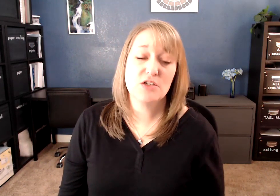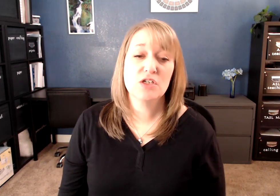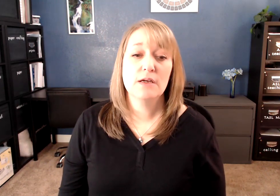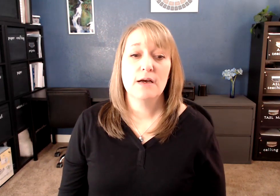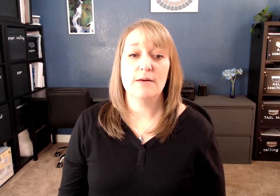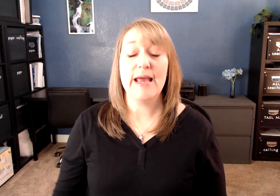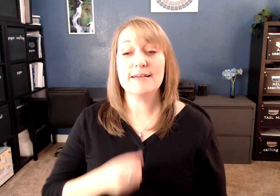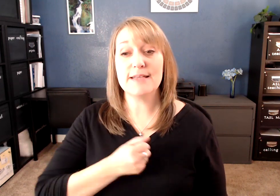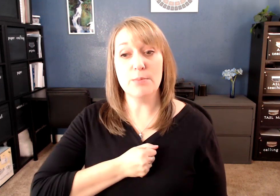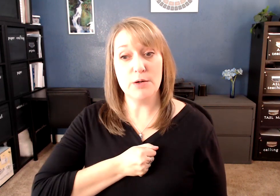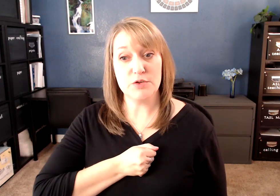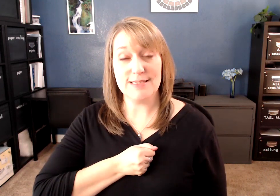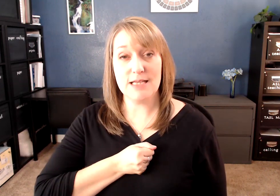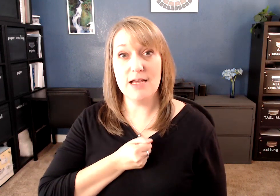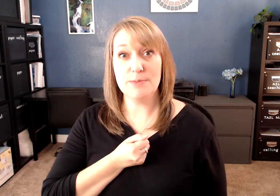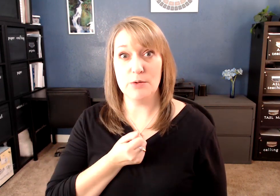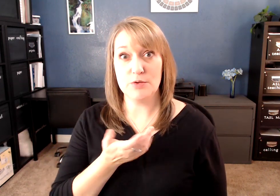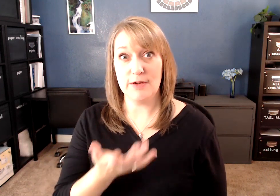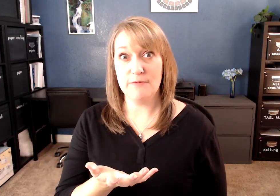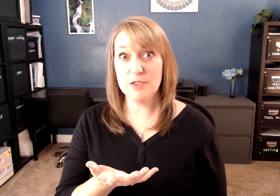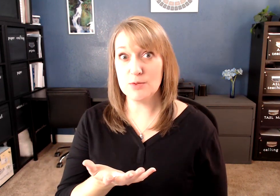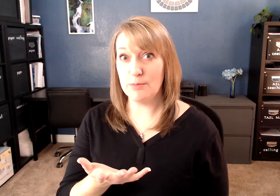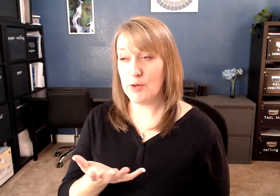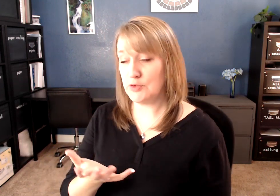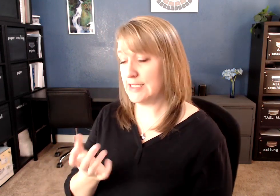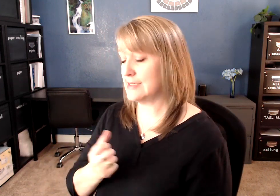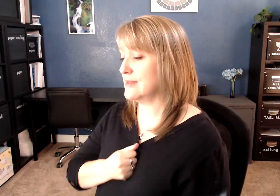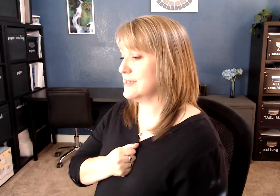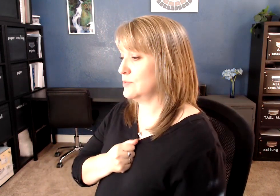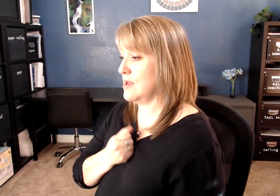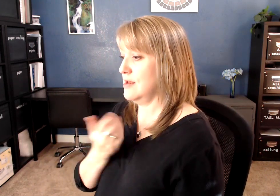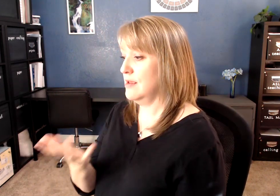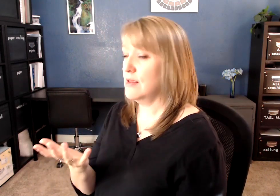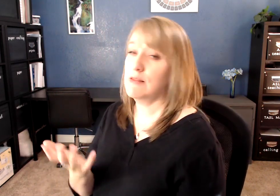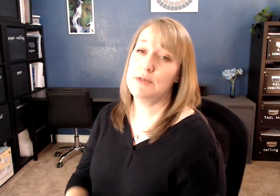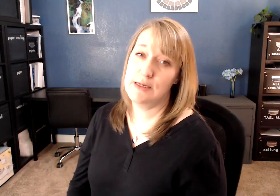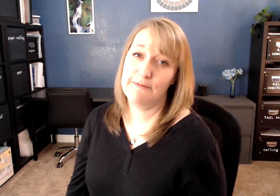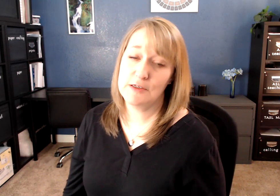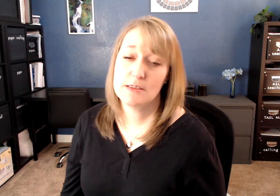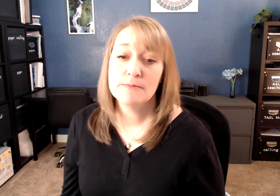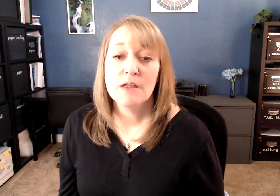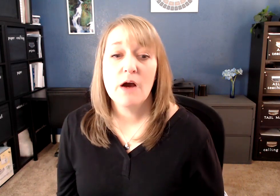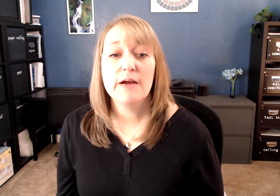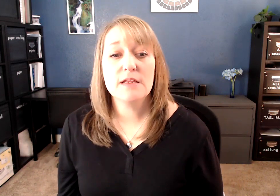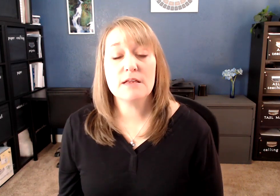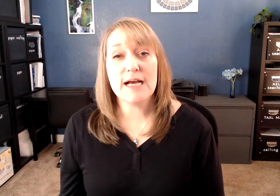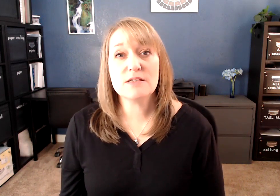much. ASL poetry, signed poetry, visual poetry is this one that we did at first. All right, and then the last